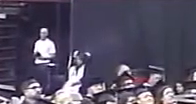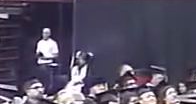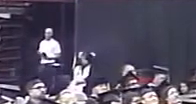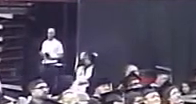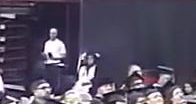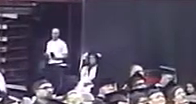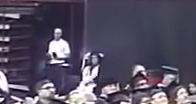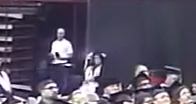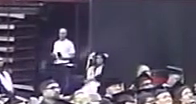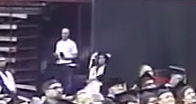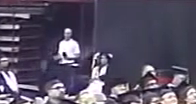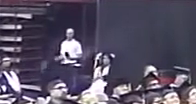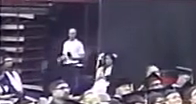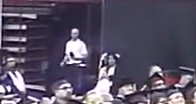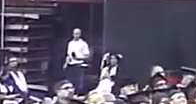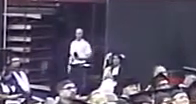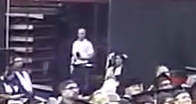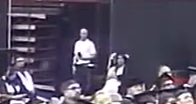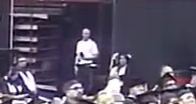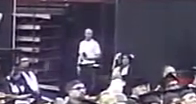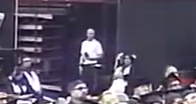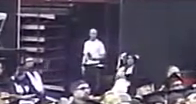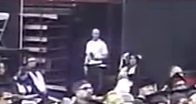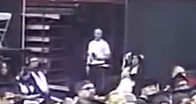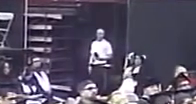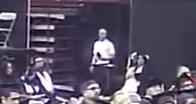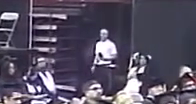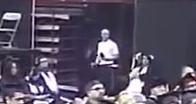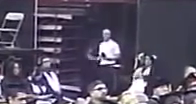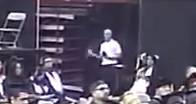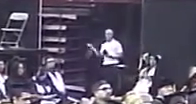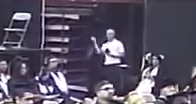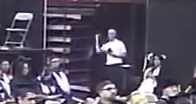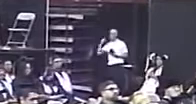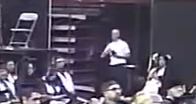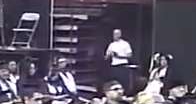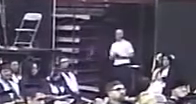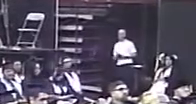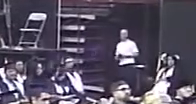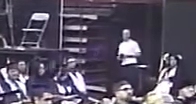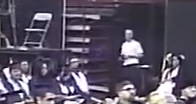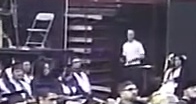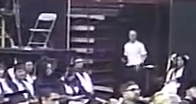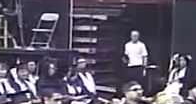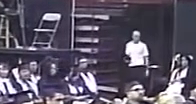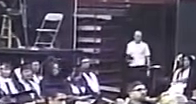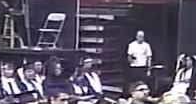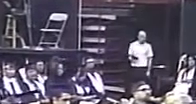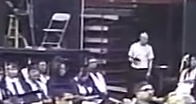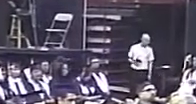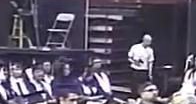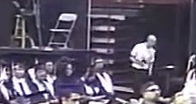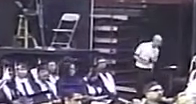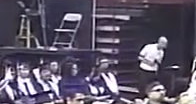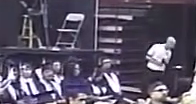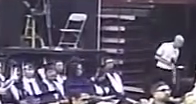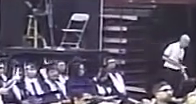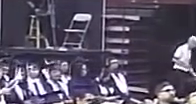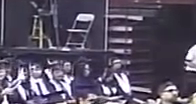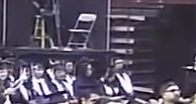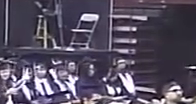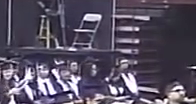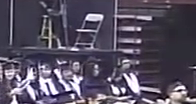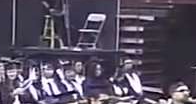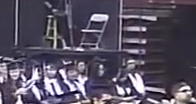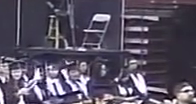I know you would not be here without them, without their love, support, and probably some help along the way with